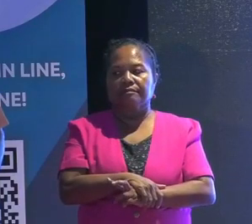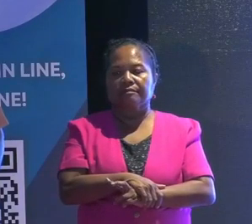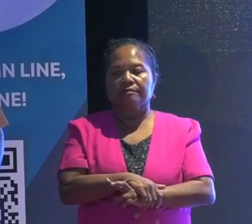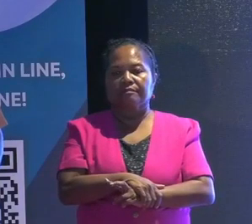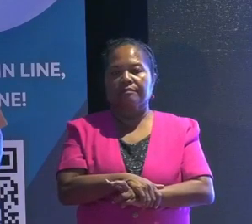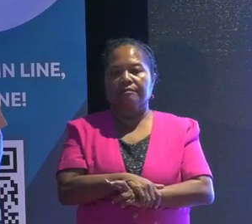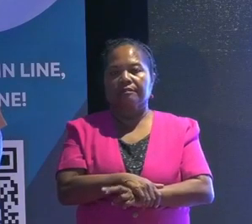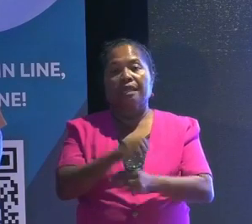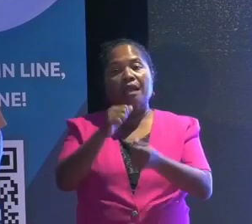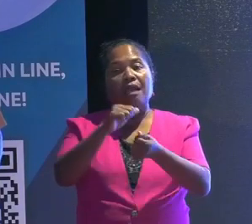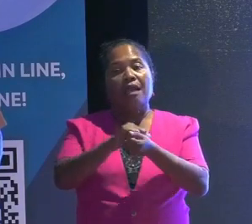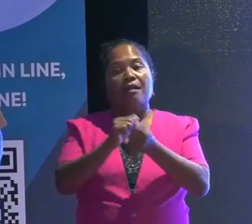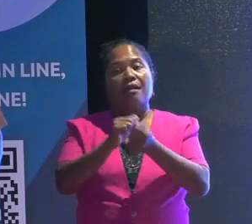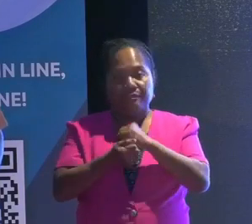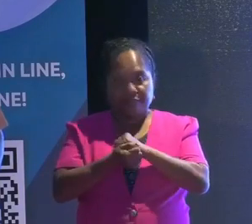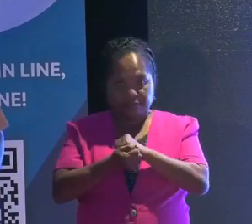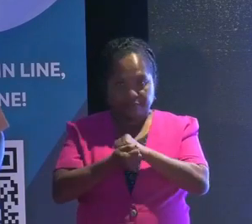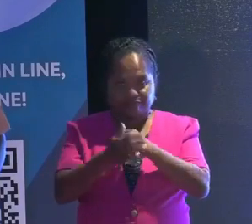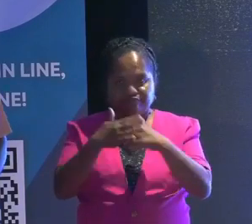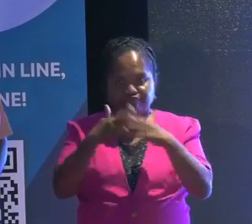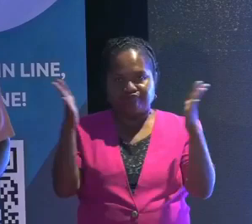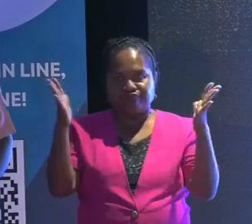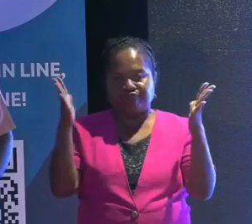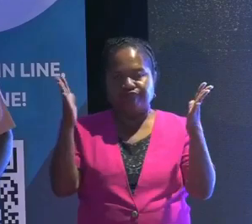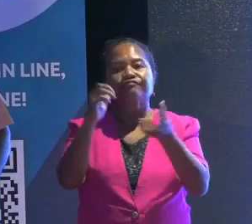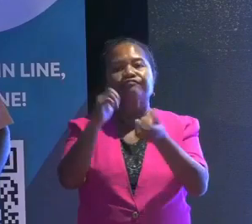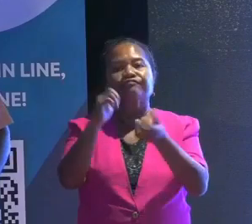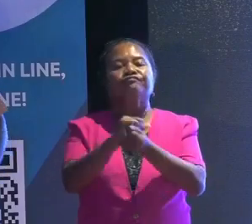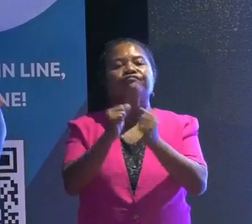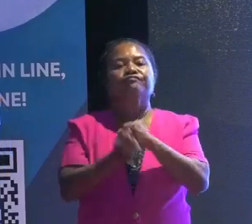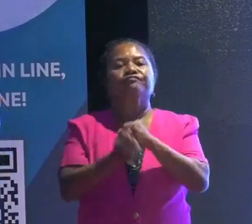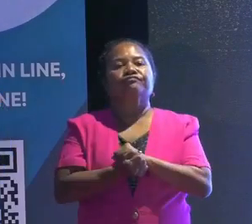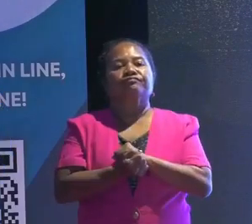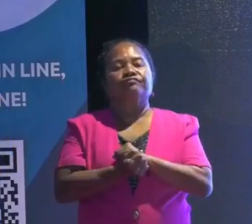Even the companies, the big companies,